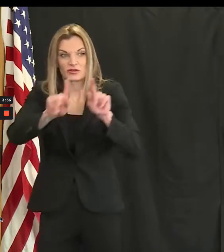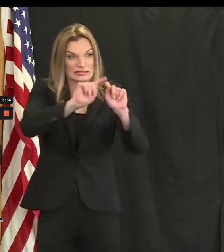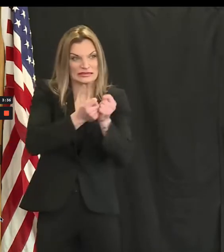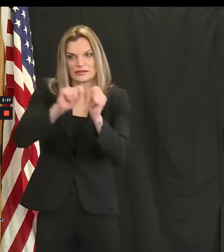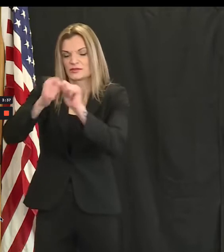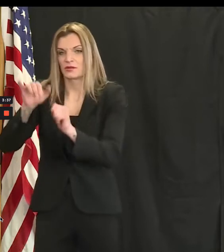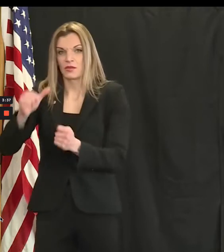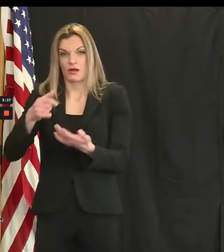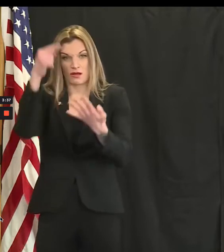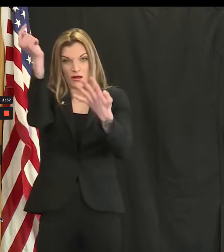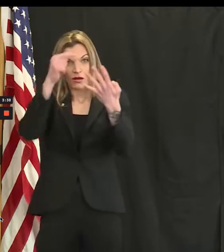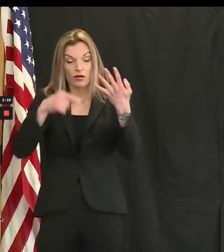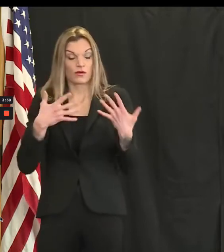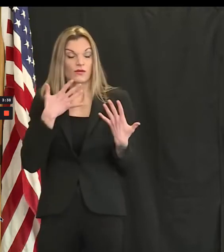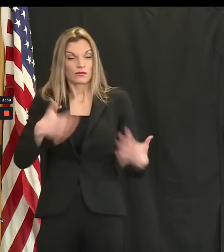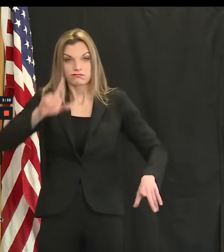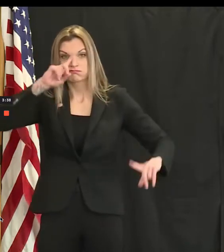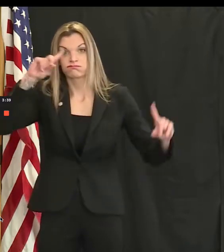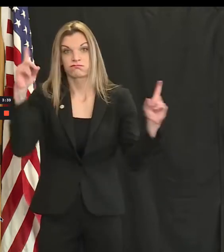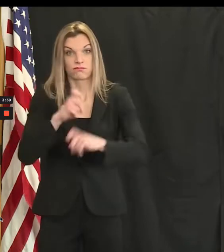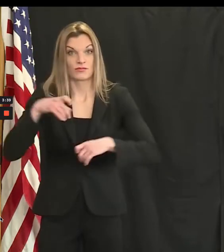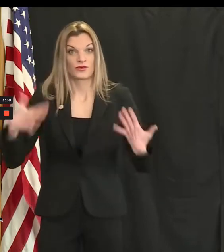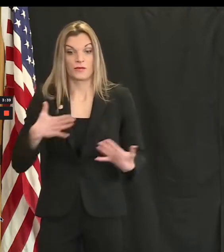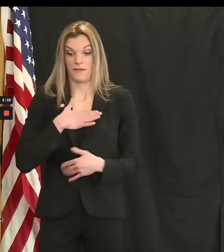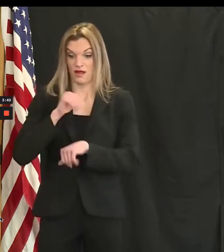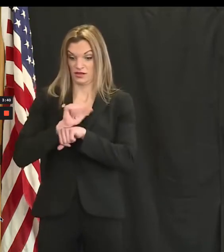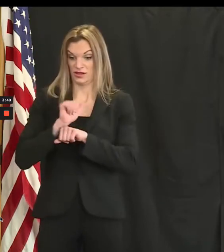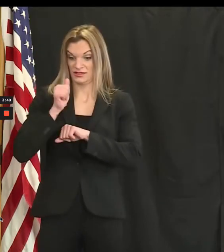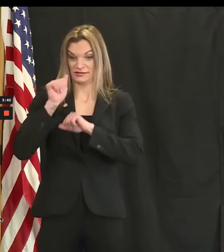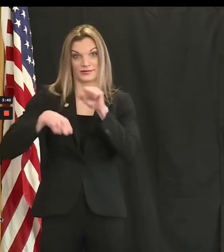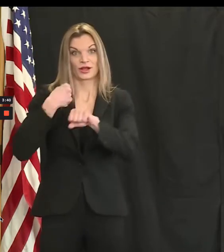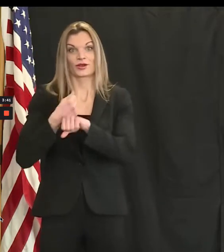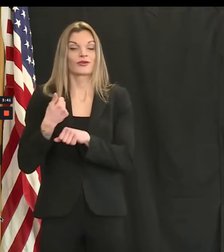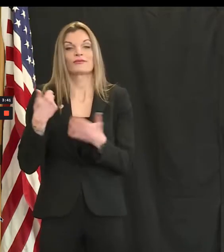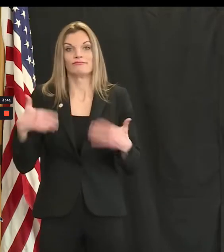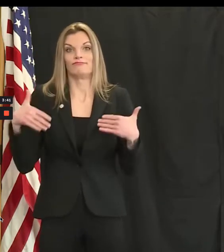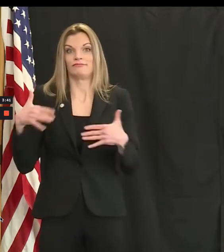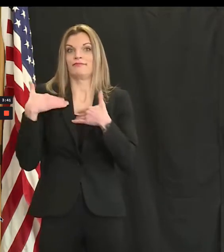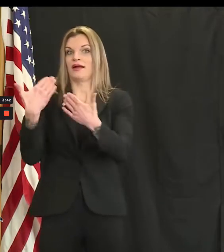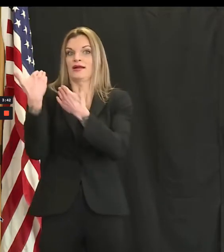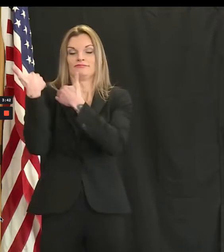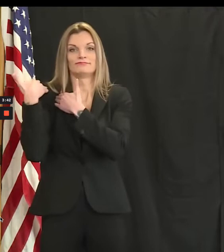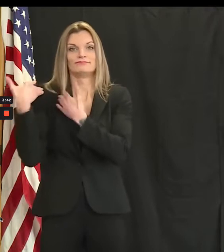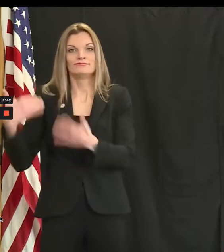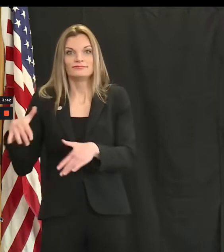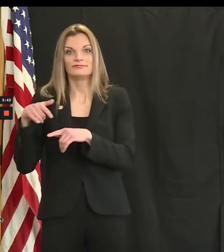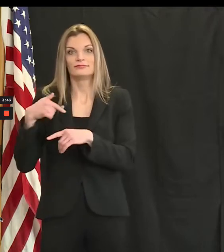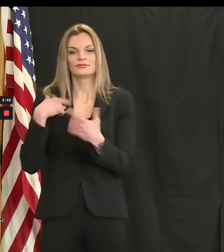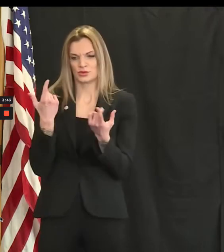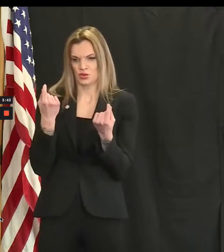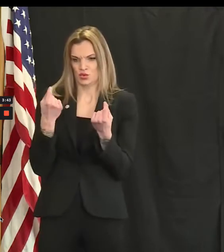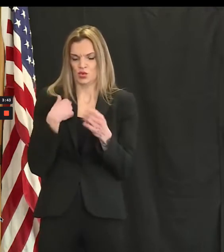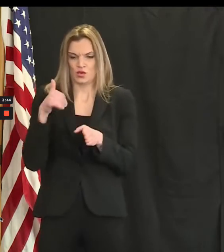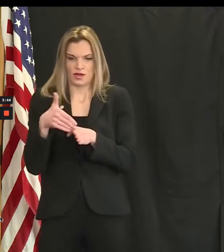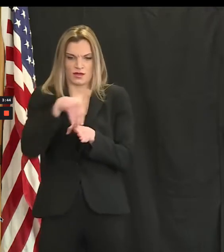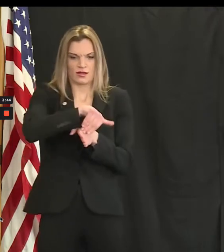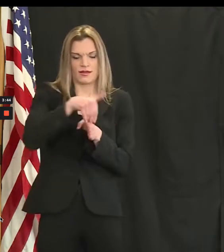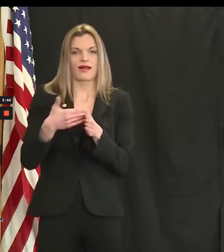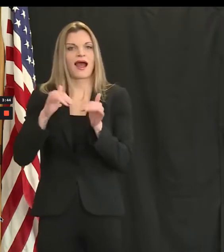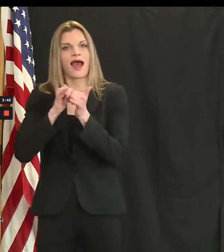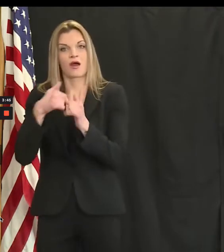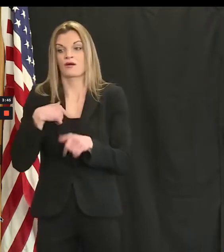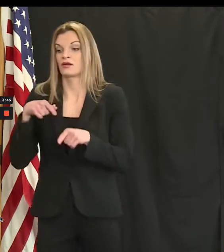difficult decision in my tenure as Attorney General as to which side of the wall I would work with. Well,